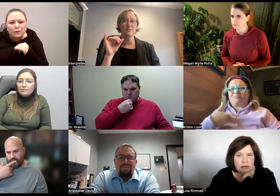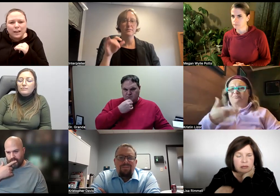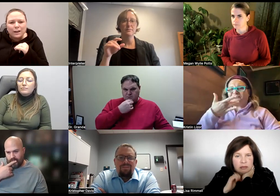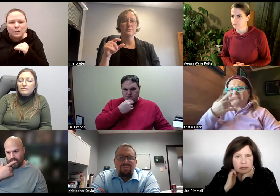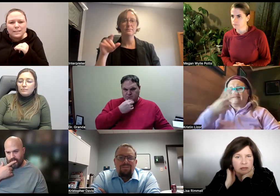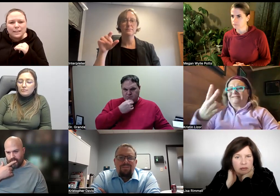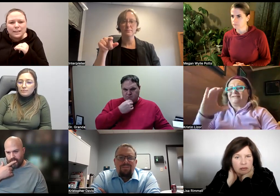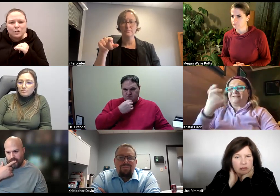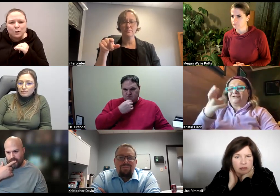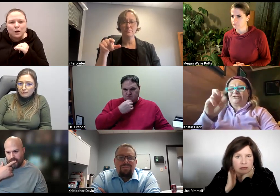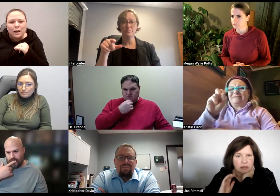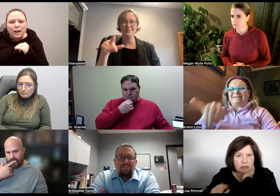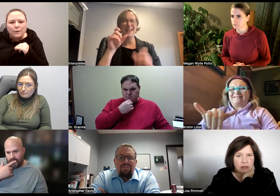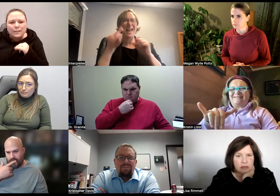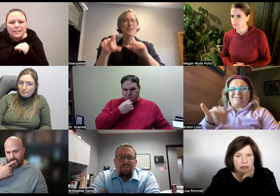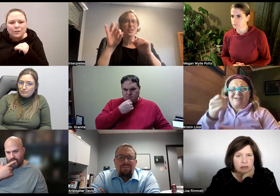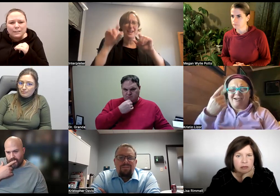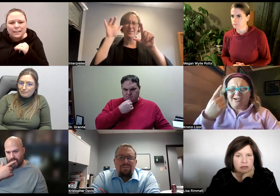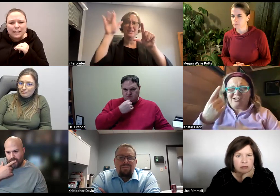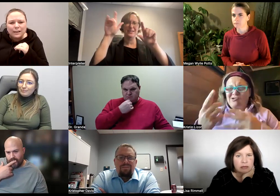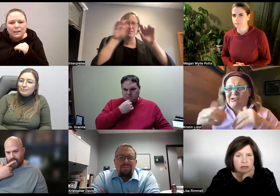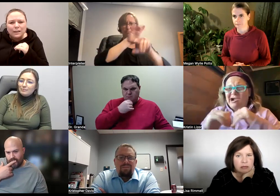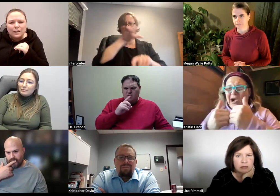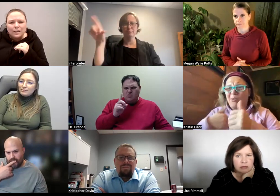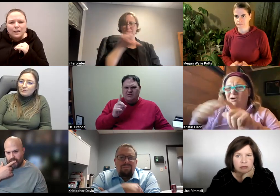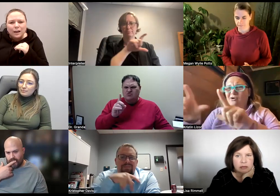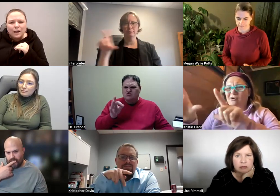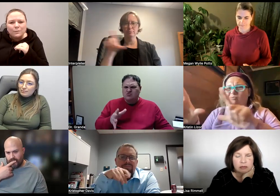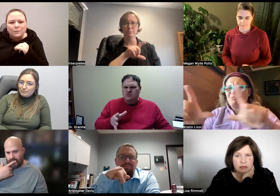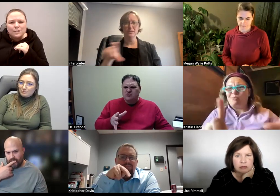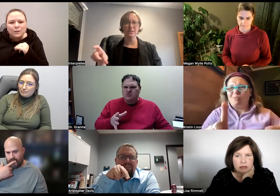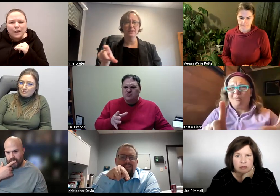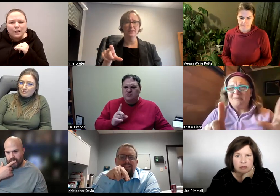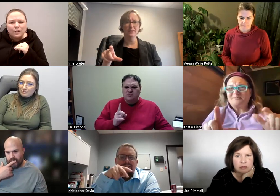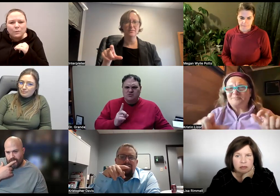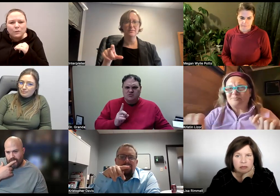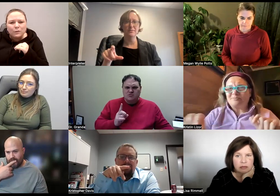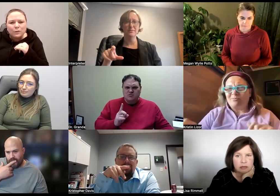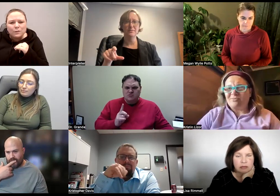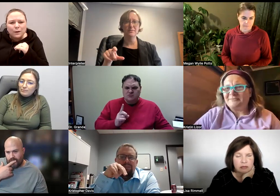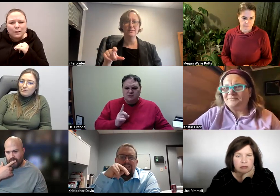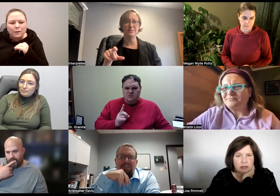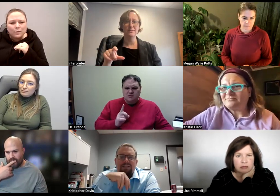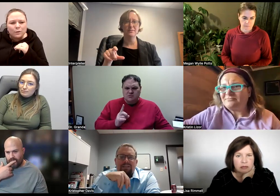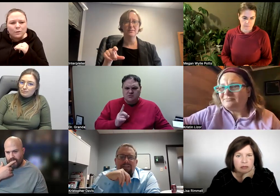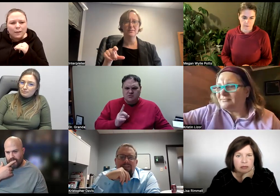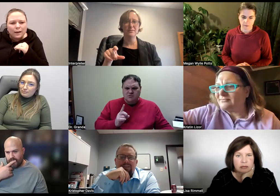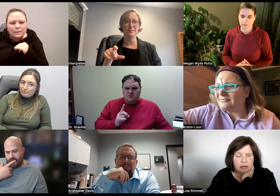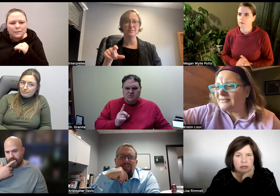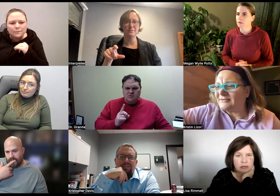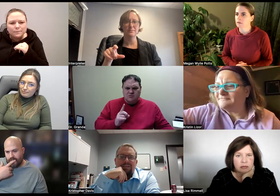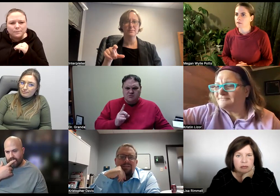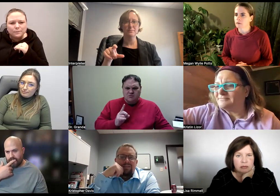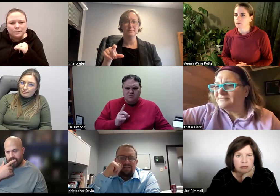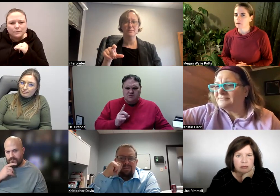the full screen. I don't want to see the interpreter. I want to see Chrissy. So yeah, you can move those around. How do I do